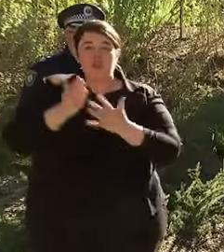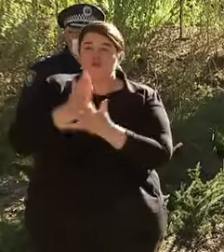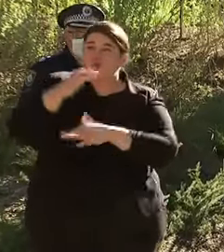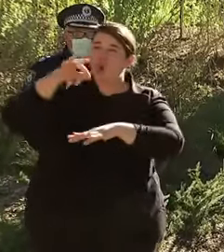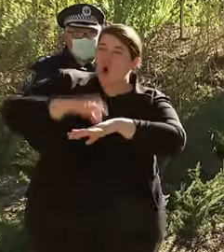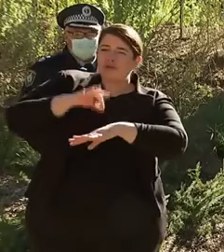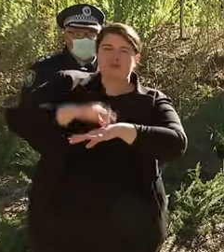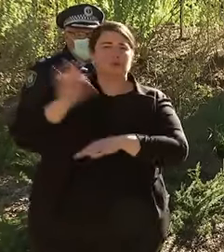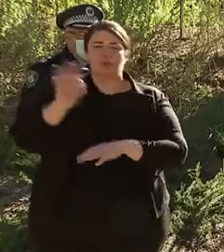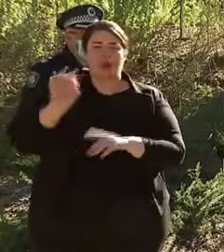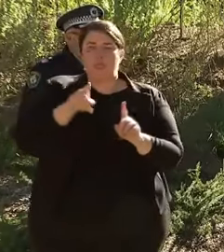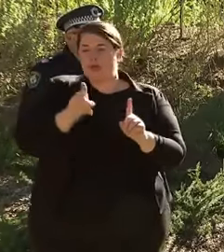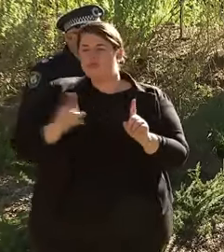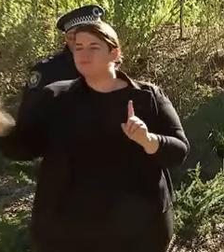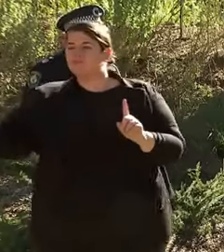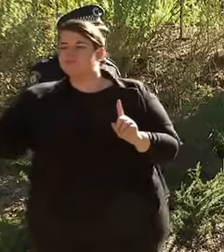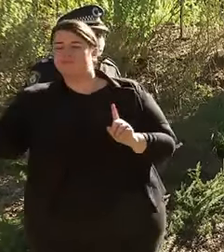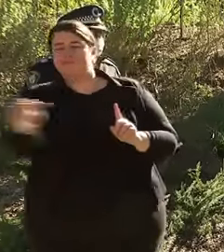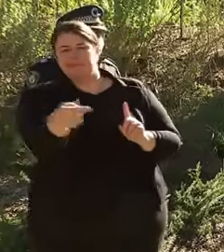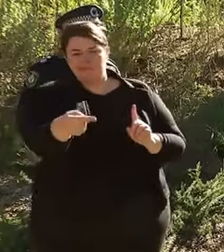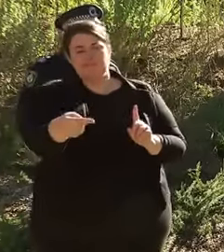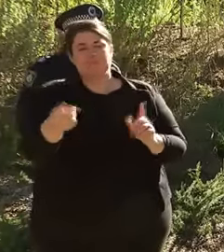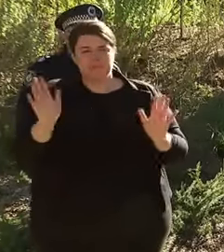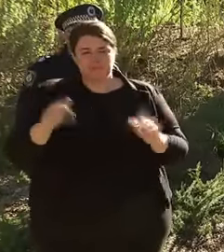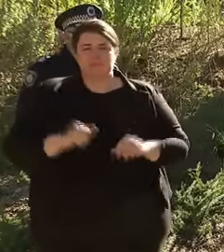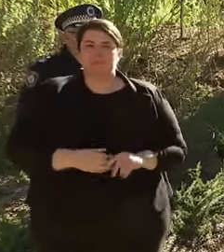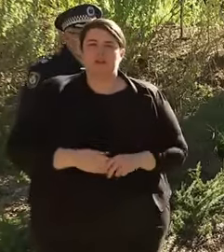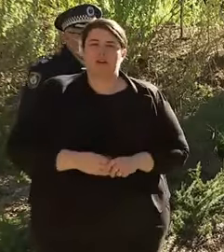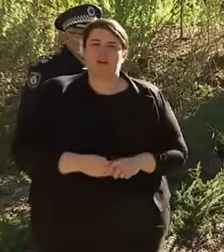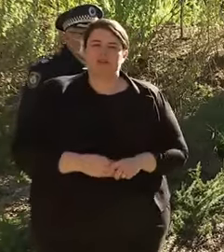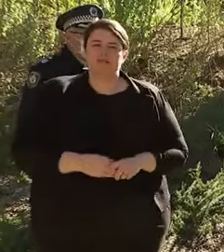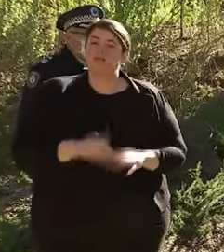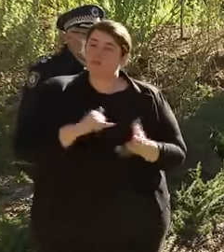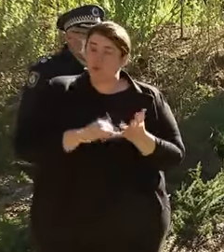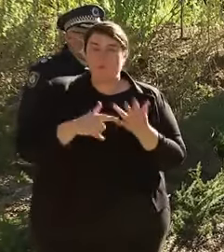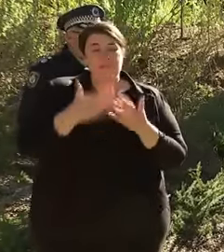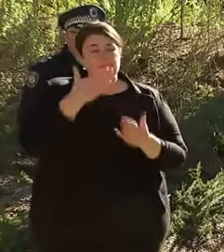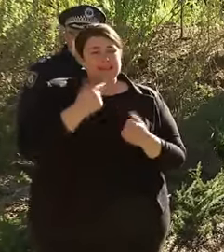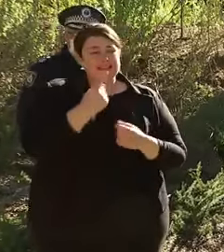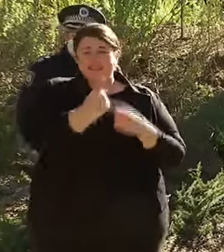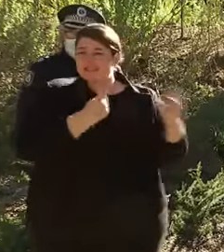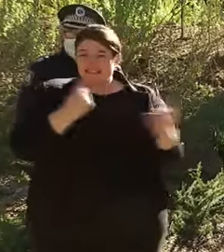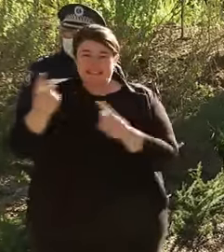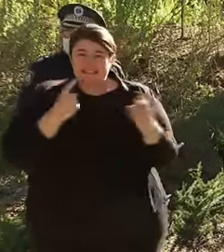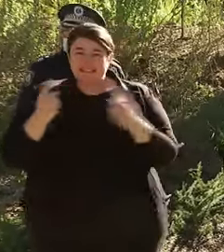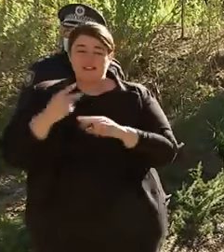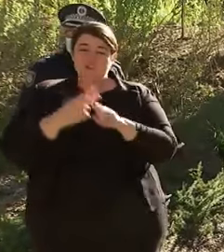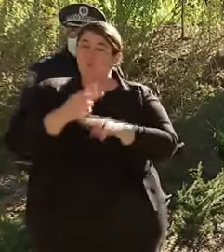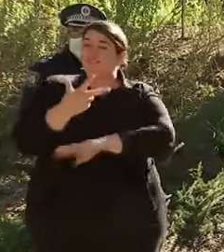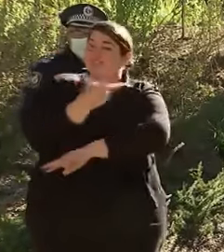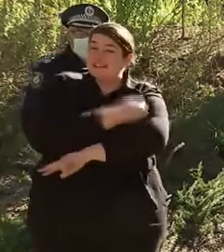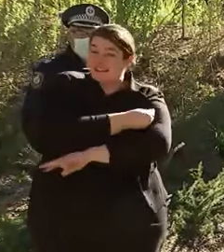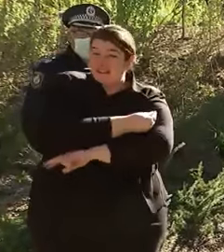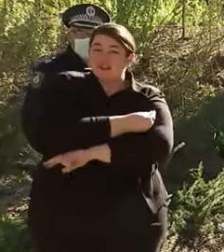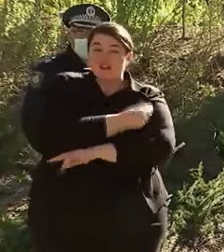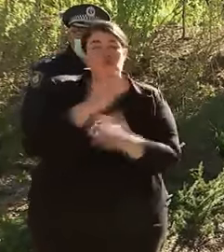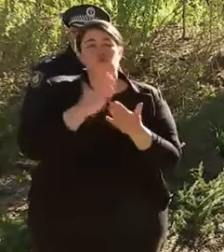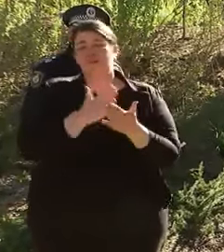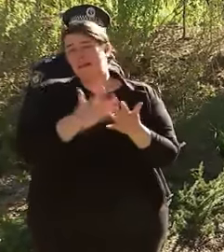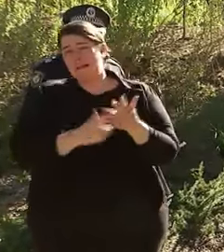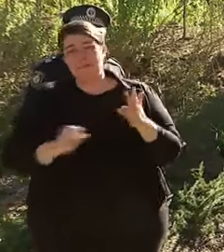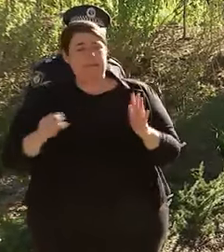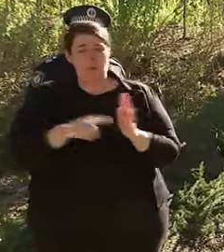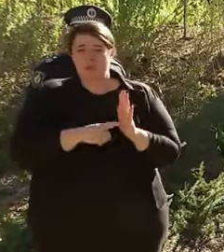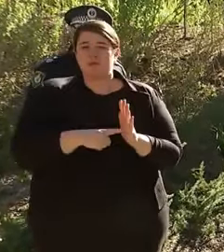other parts of the Westmead facility. So I continue to encourage people to come forth with vaccination, it is critical that